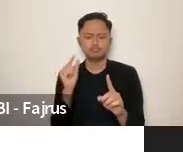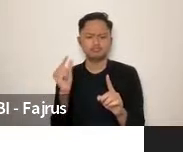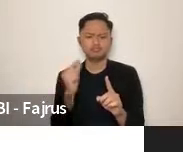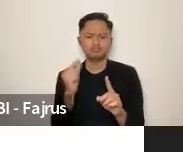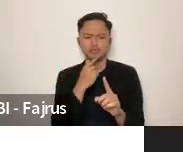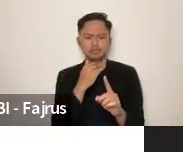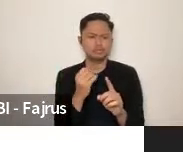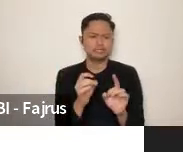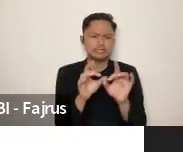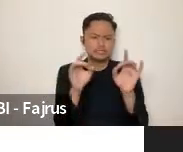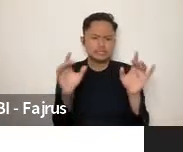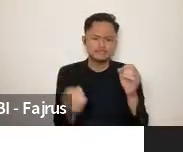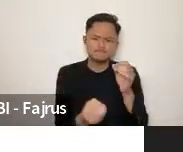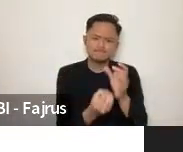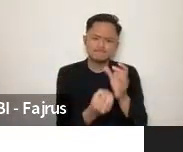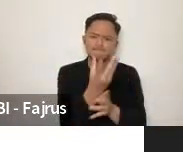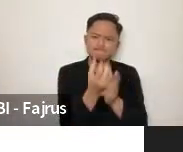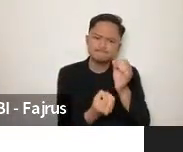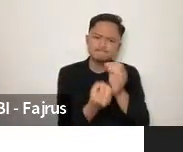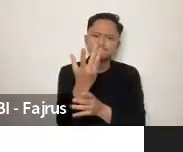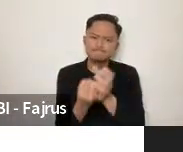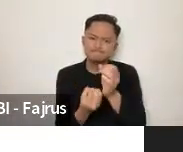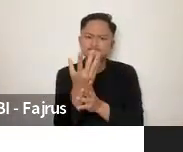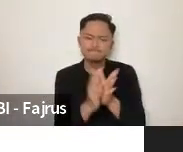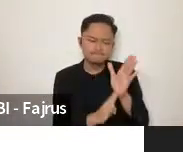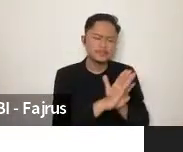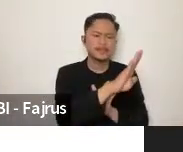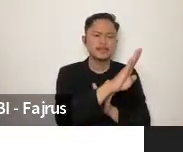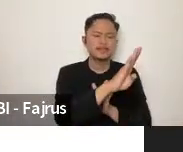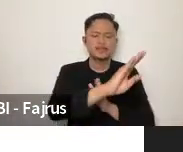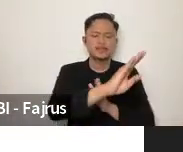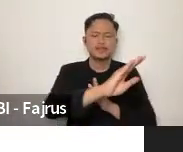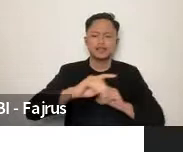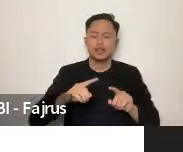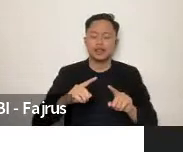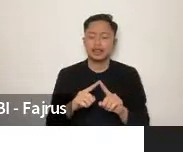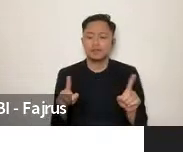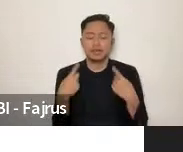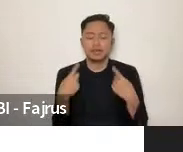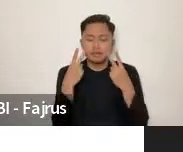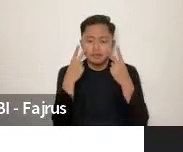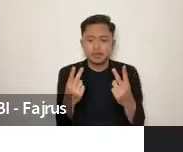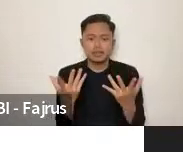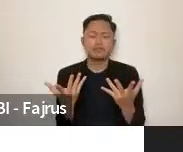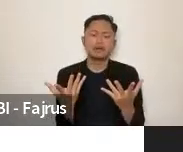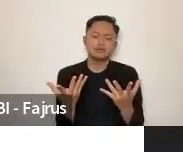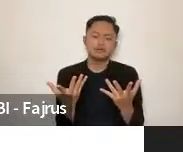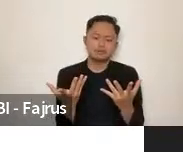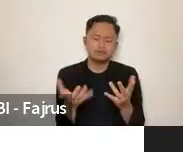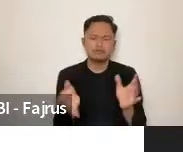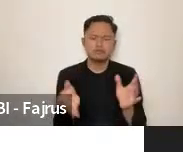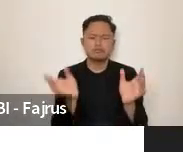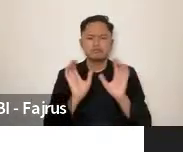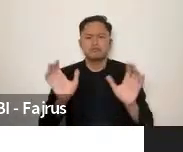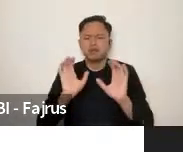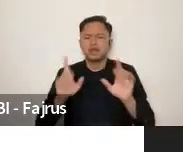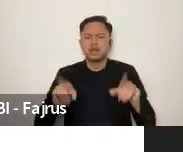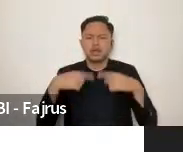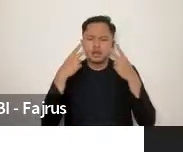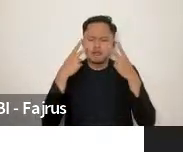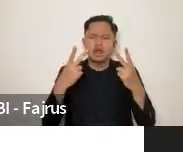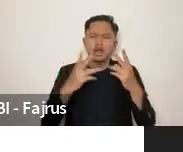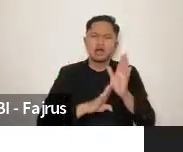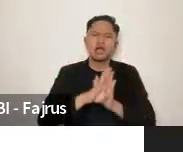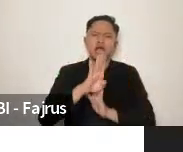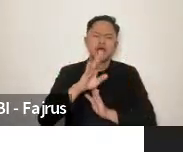rising number of incidents. And again, we're looking at mass arrests. We see an increase again,